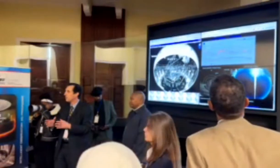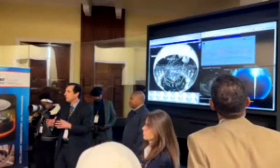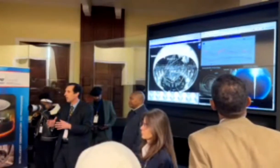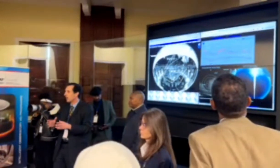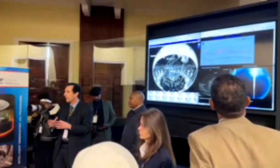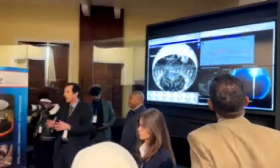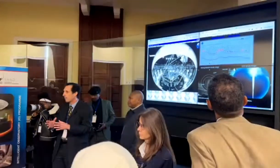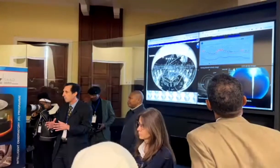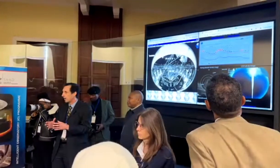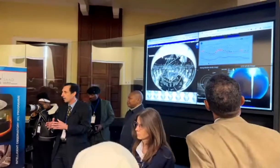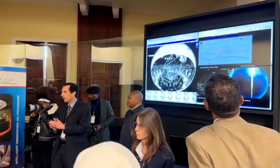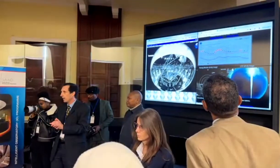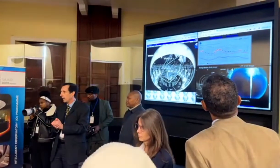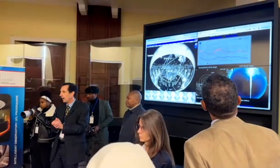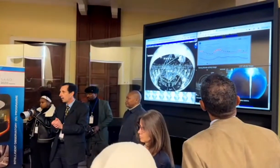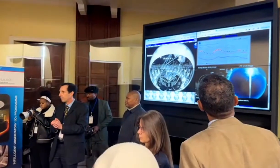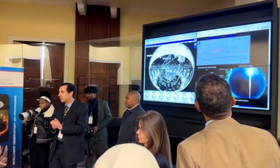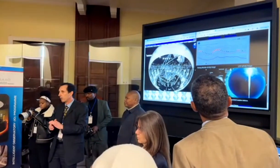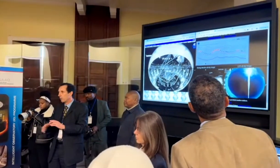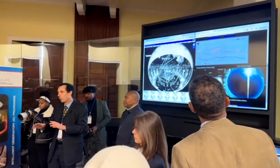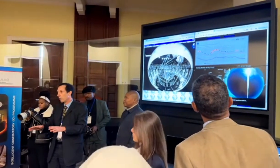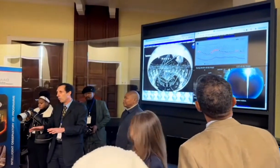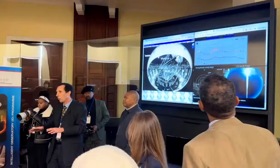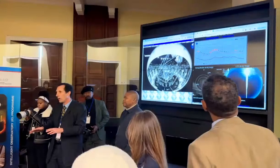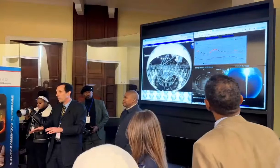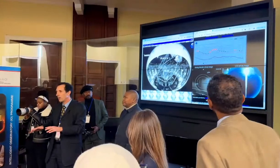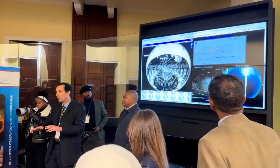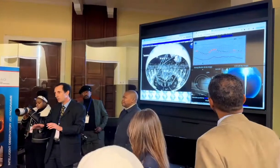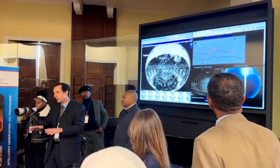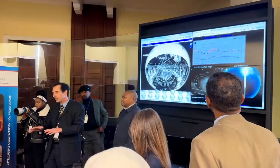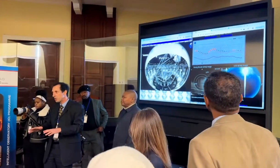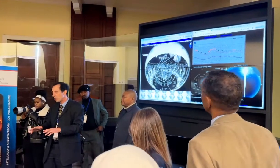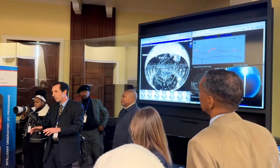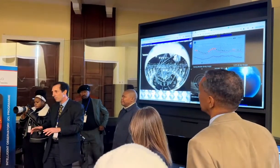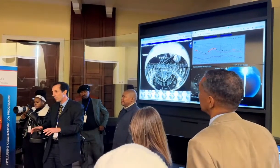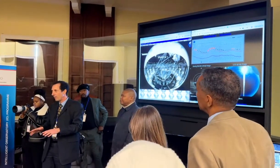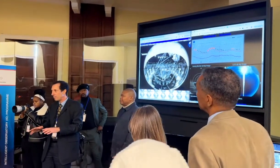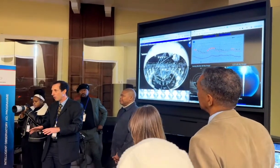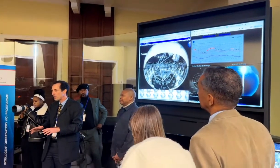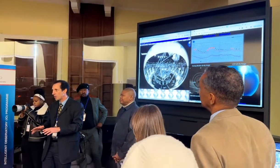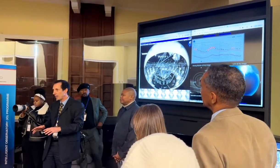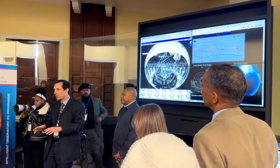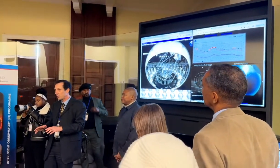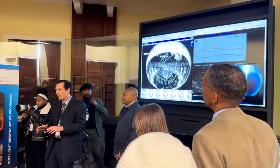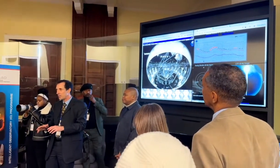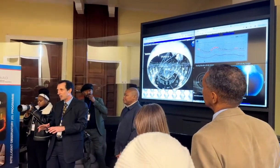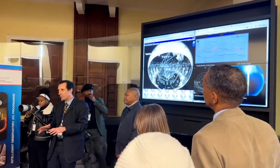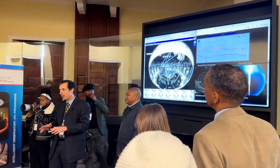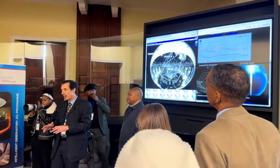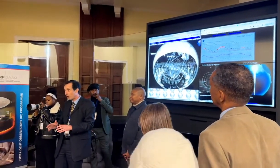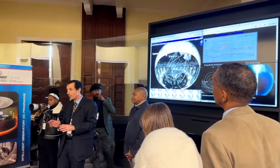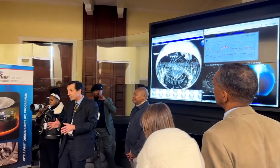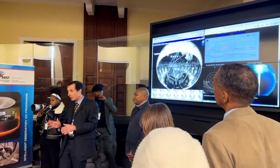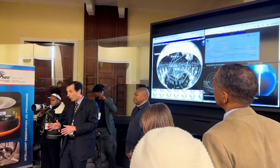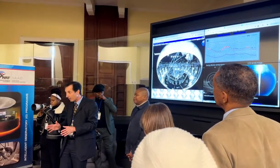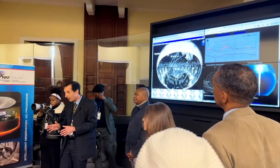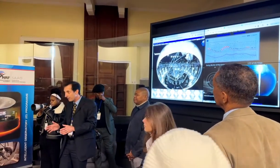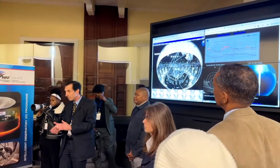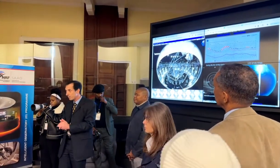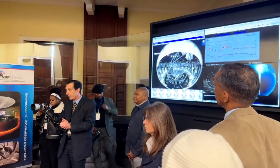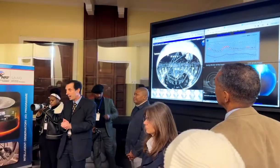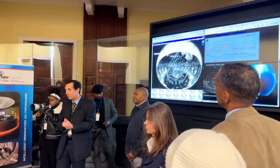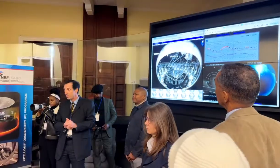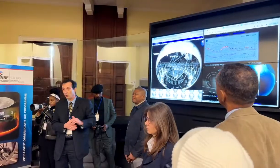have an all-sky camera. So when you're doing astronomy, one of the important things you need to keep an eye on is the